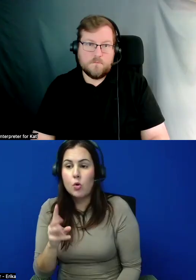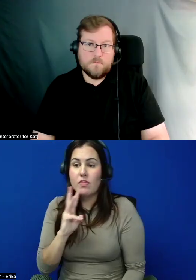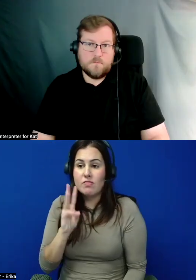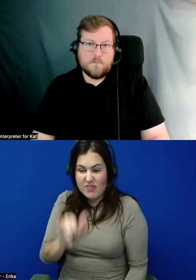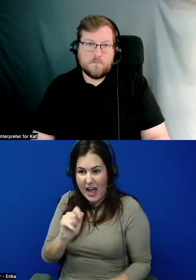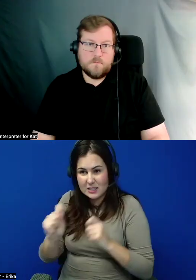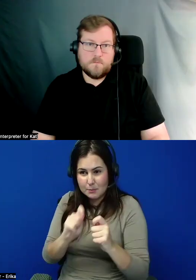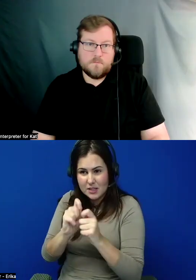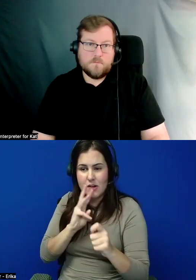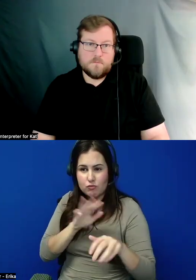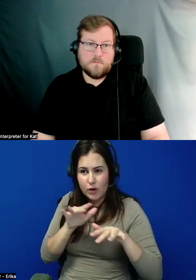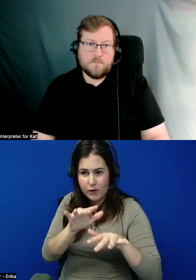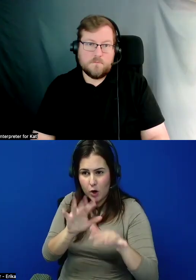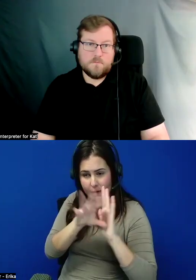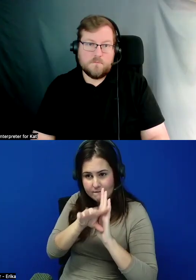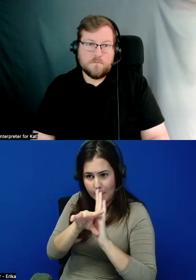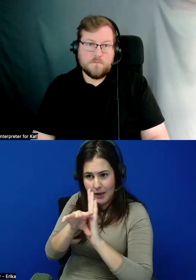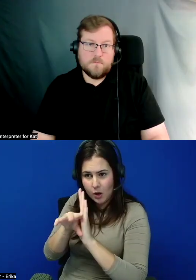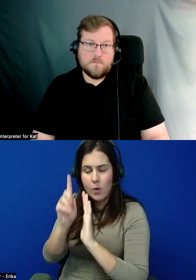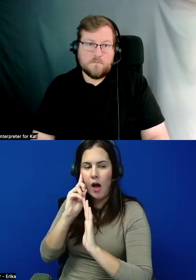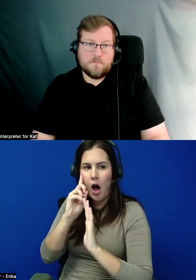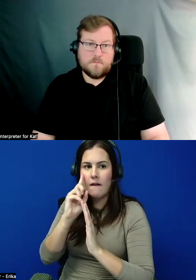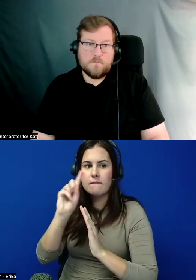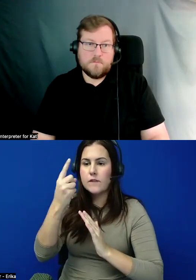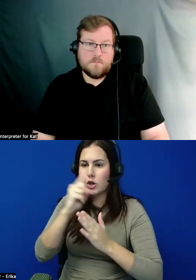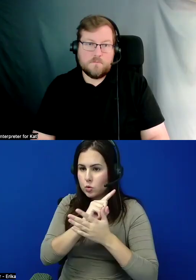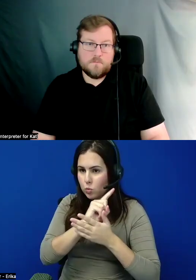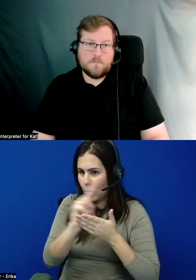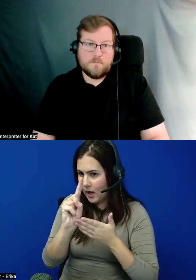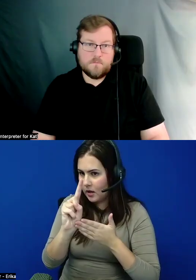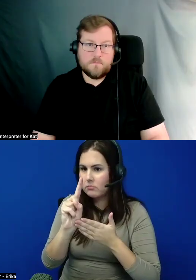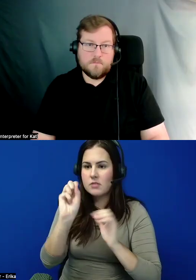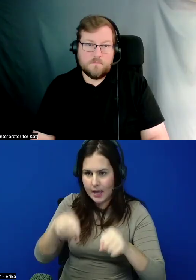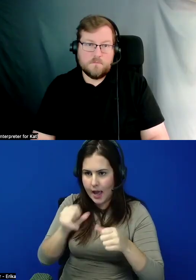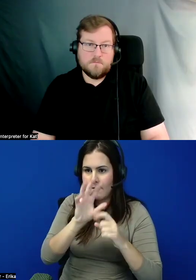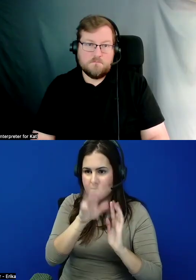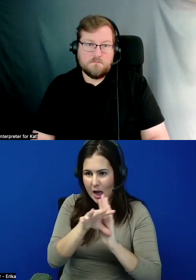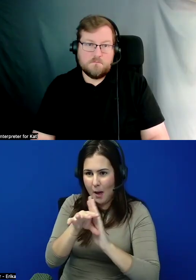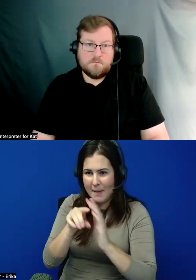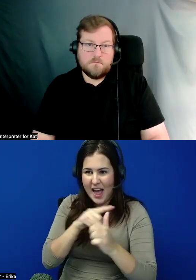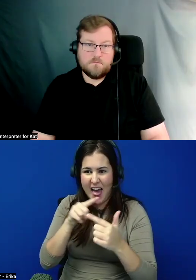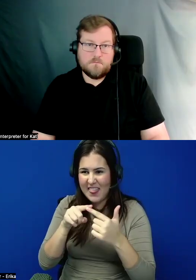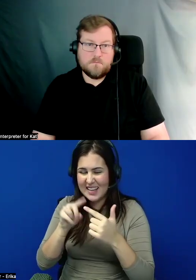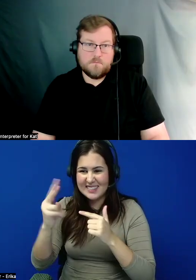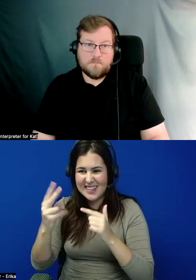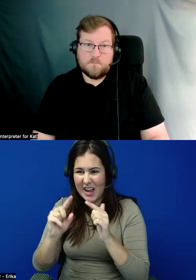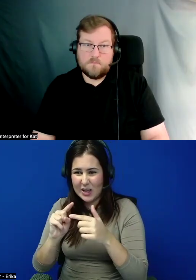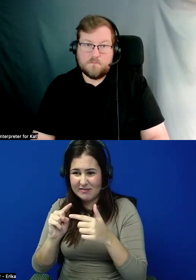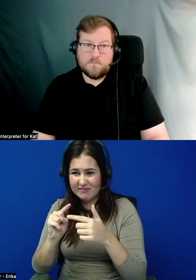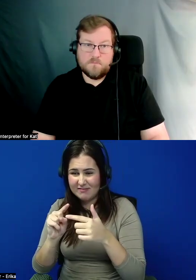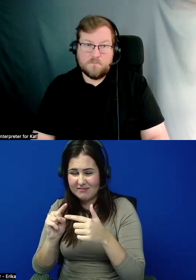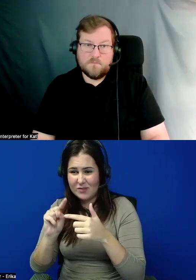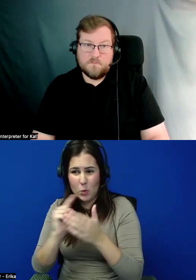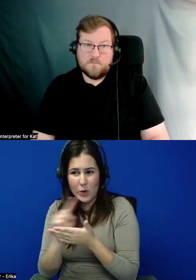can probably go up there the first week, but by the third week, it will be inaccessible. The water will be too low. So we had to shoot all those